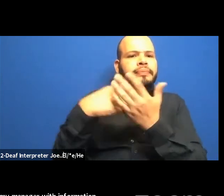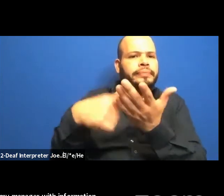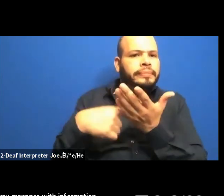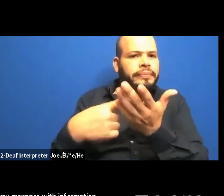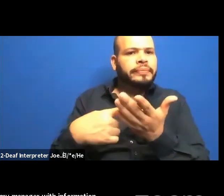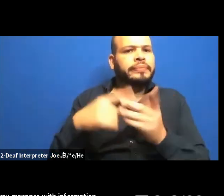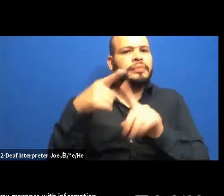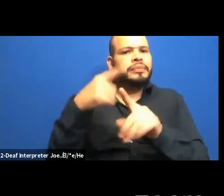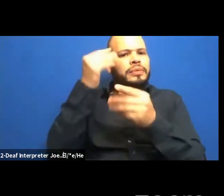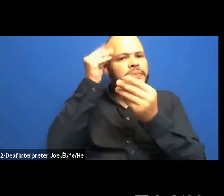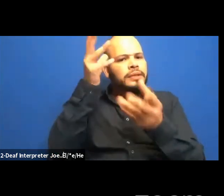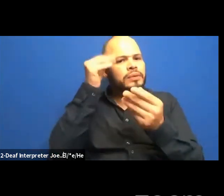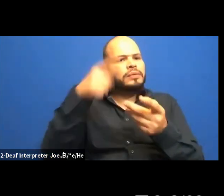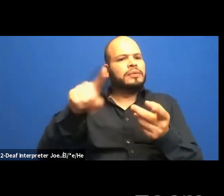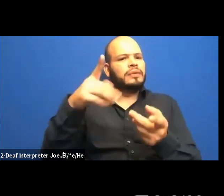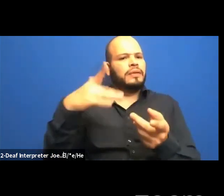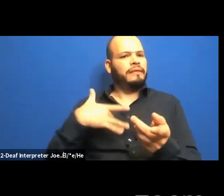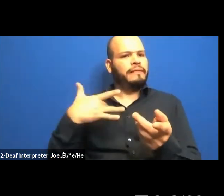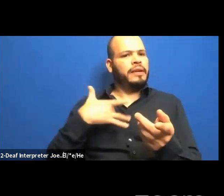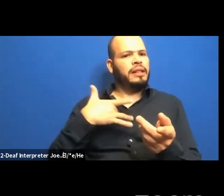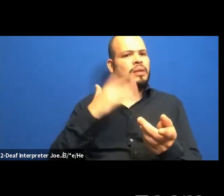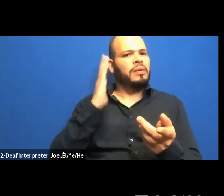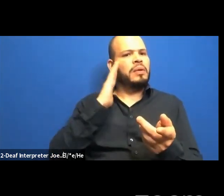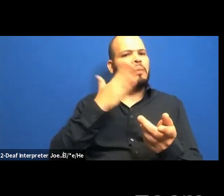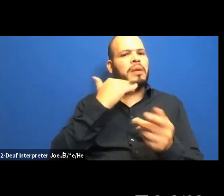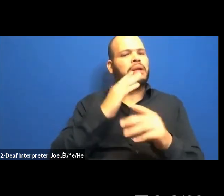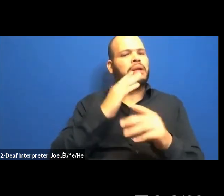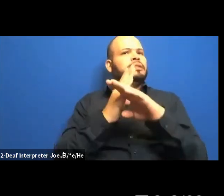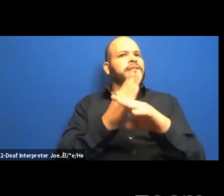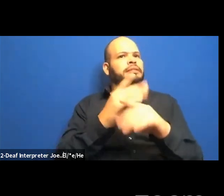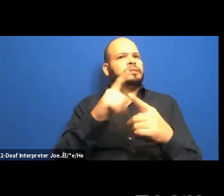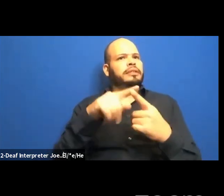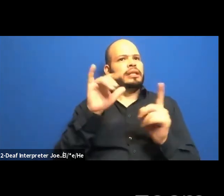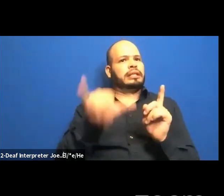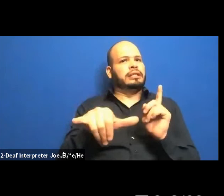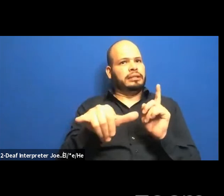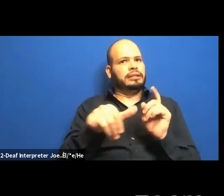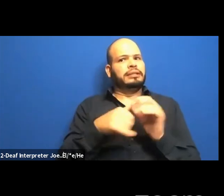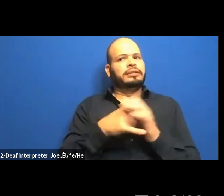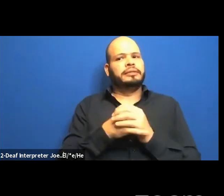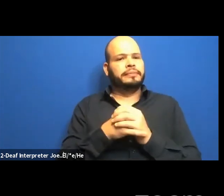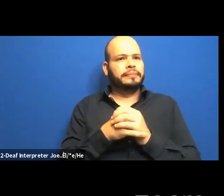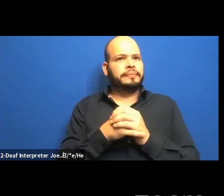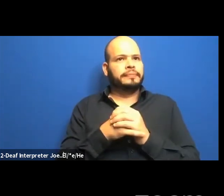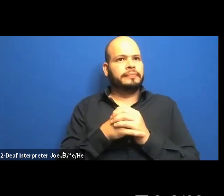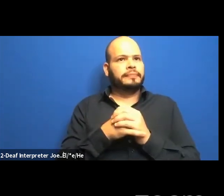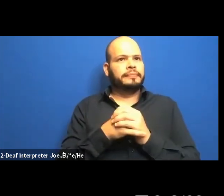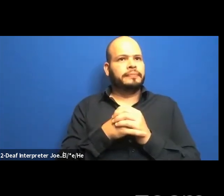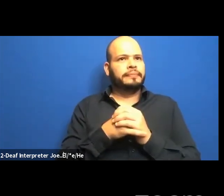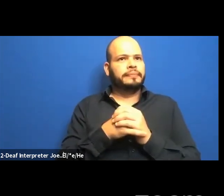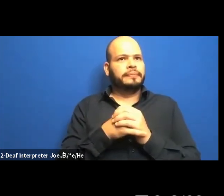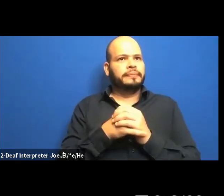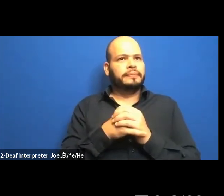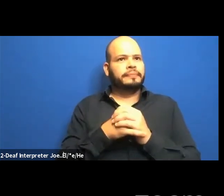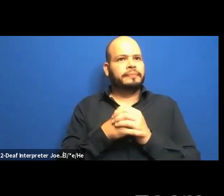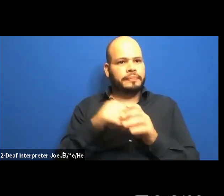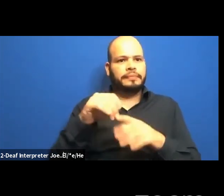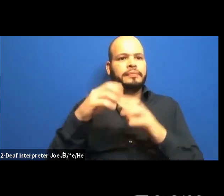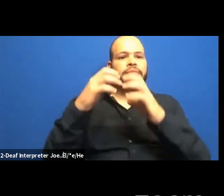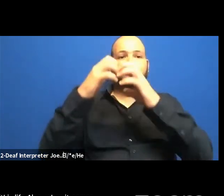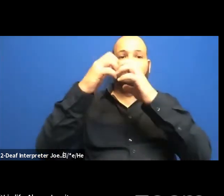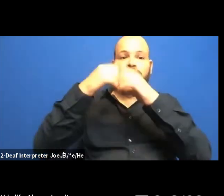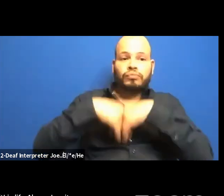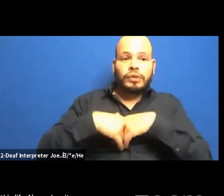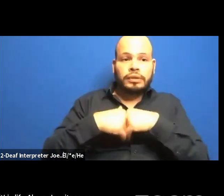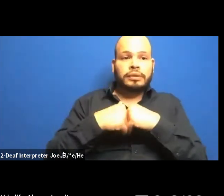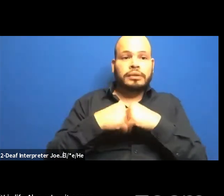have moving forward within life. Also, when it comes to abolition, I feel like that's something that it has to be young people, similar